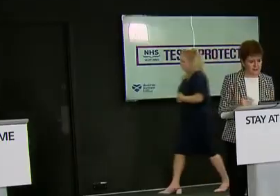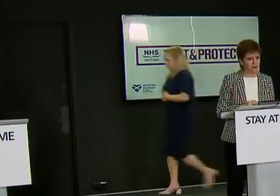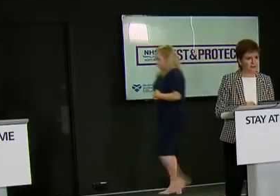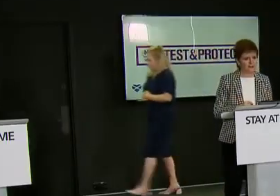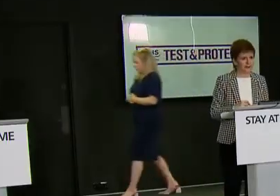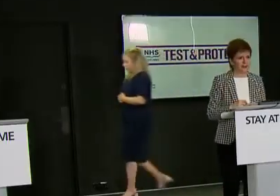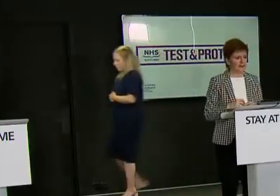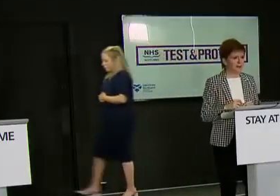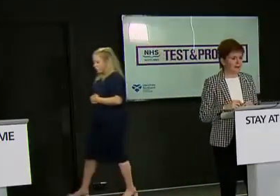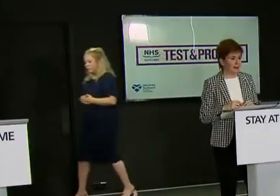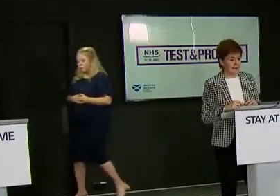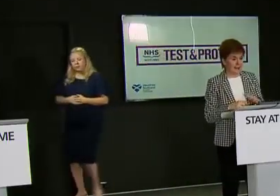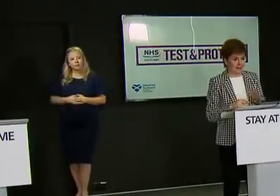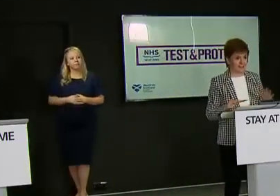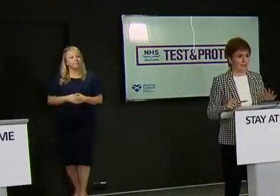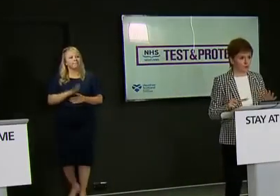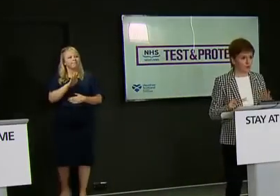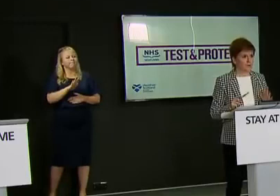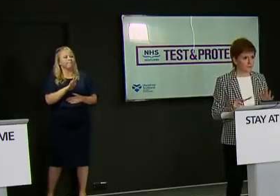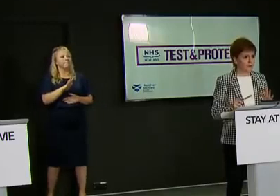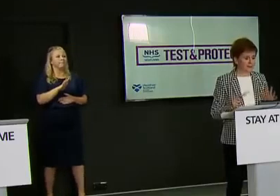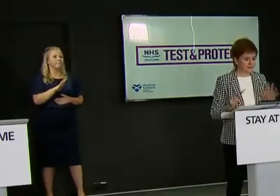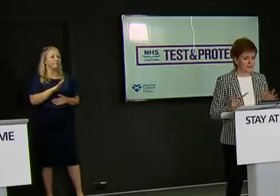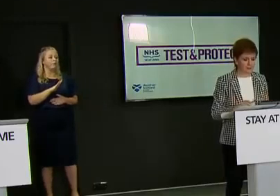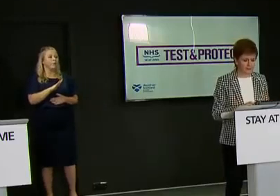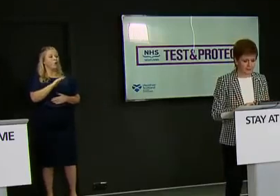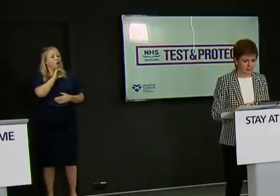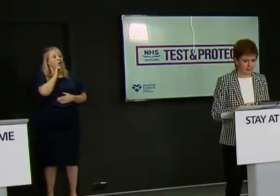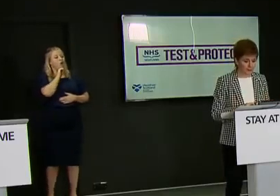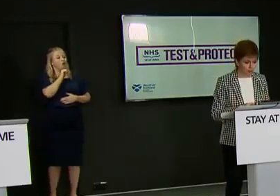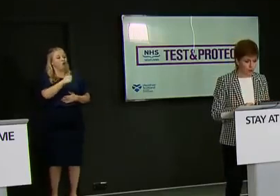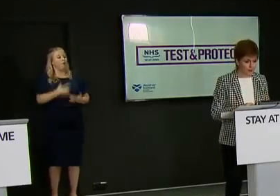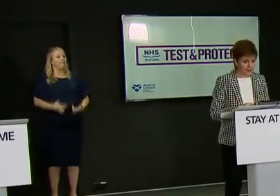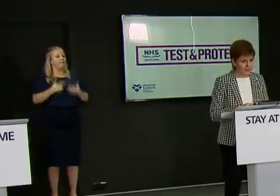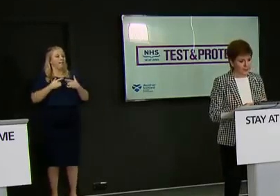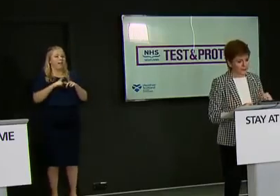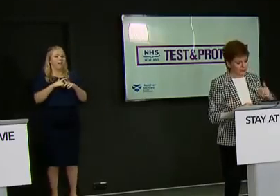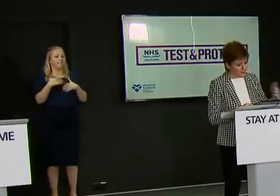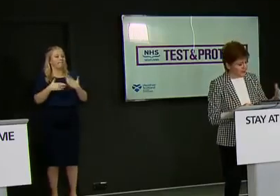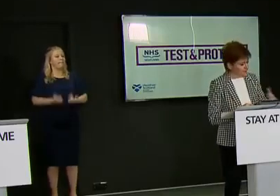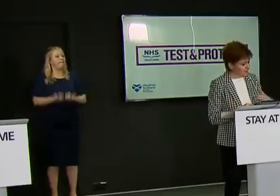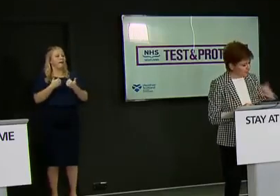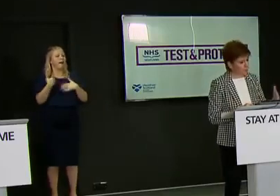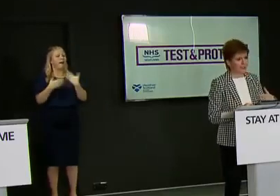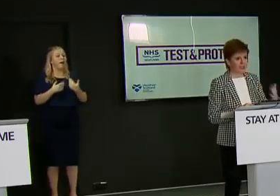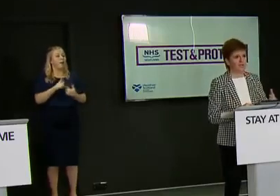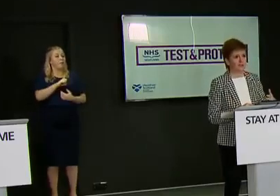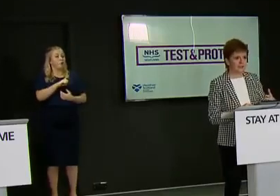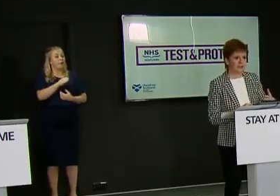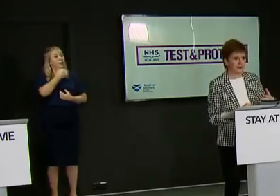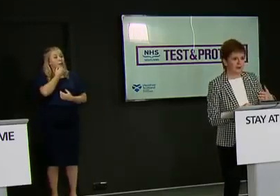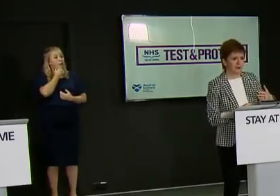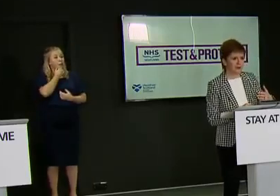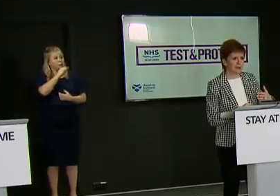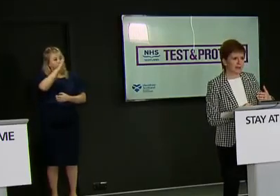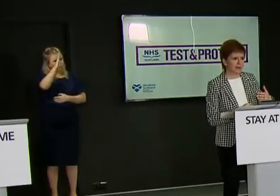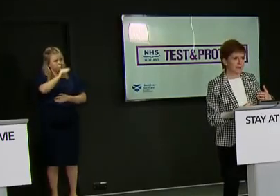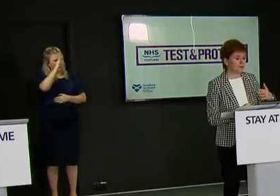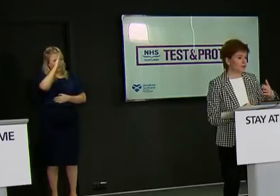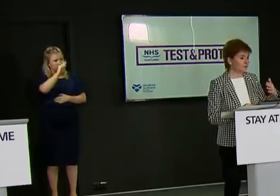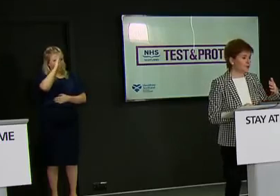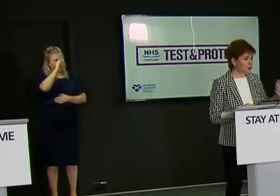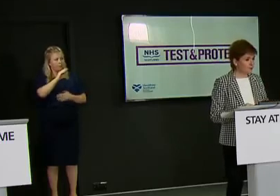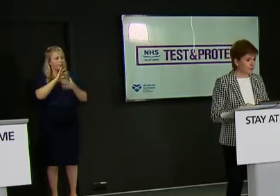and I don't want to sound a single note of complacency here because I'm not, but the numbers I'm reporting to you every day around